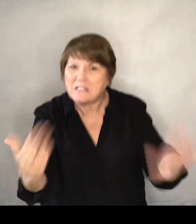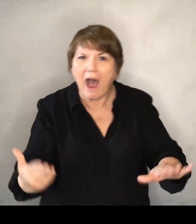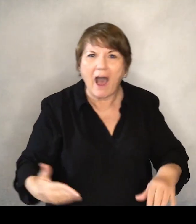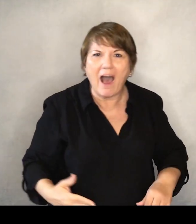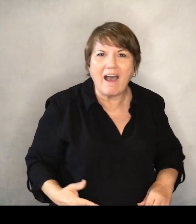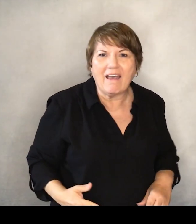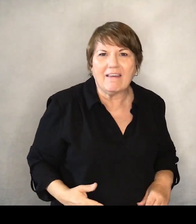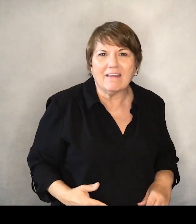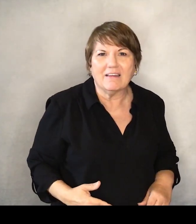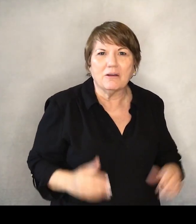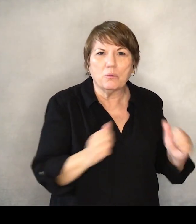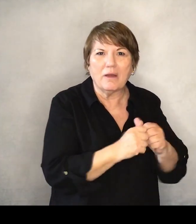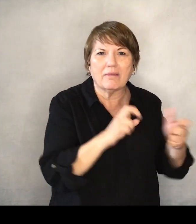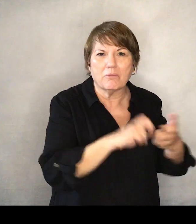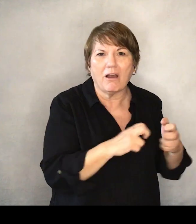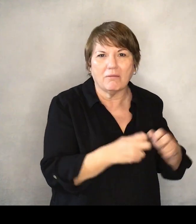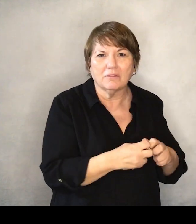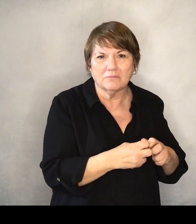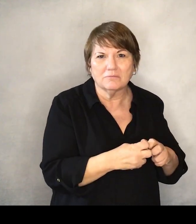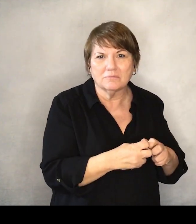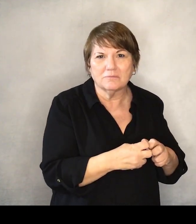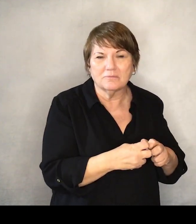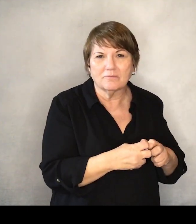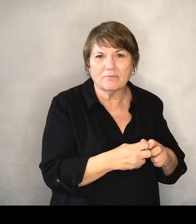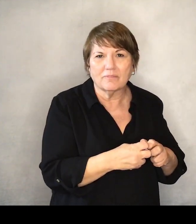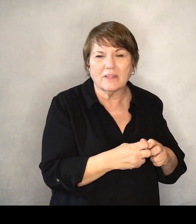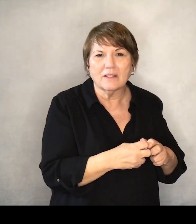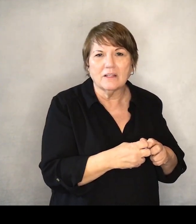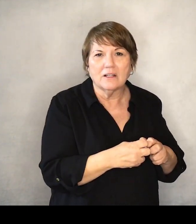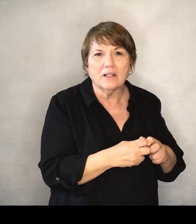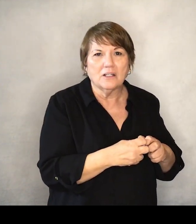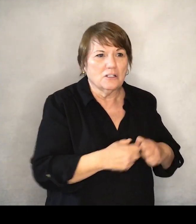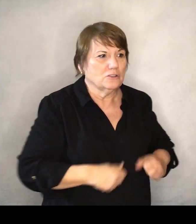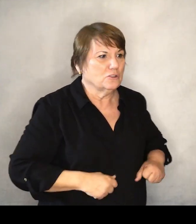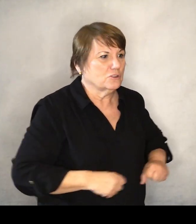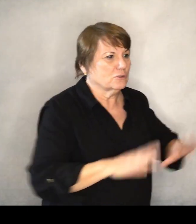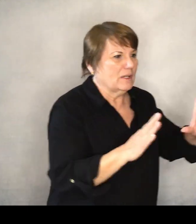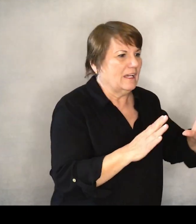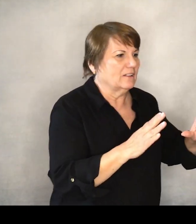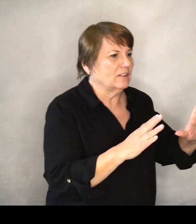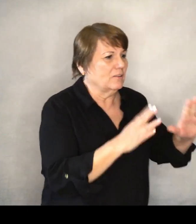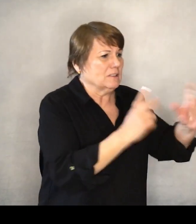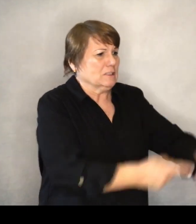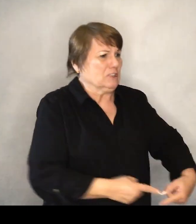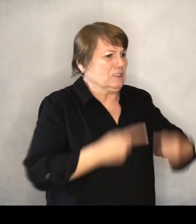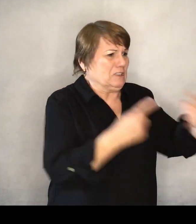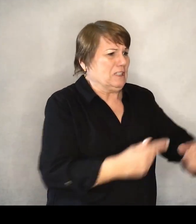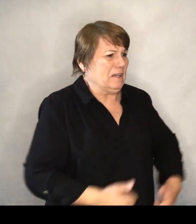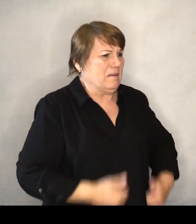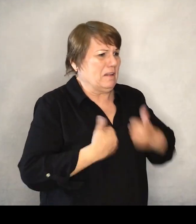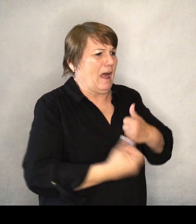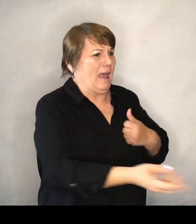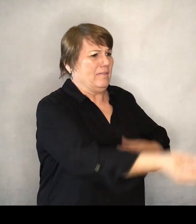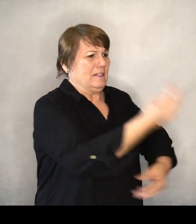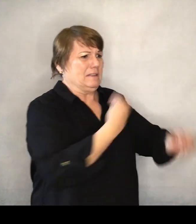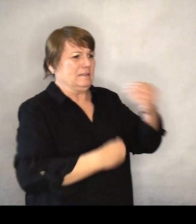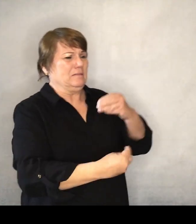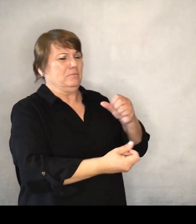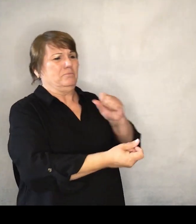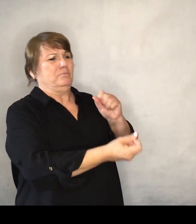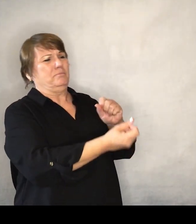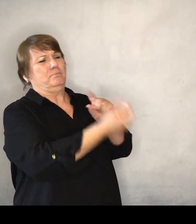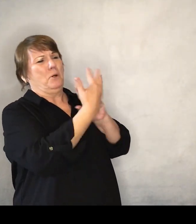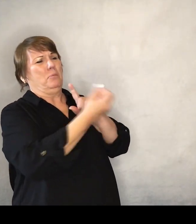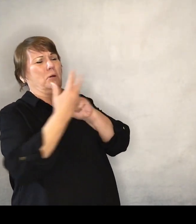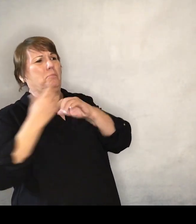your problems, to succumb to the difficulties that life continues to throw your way